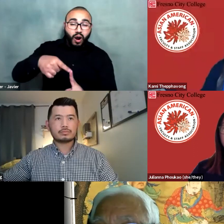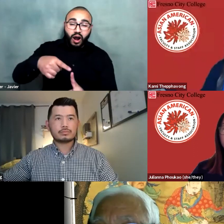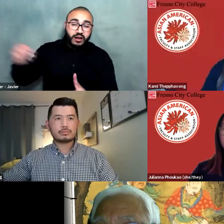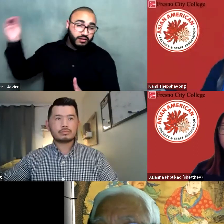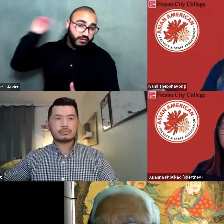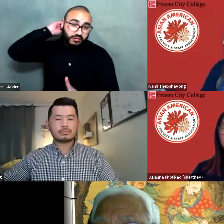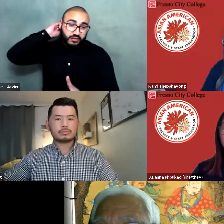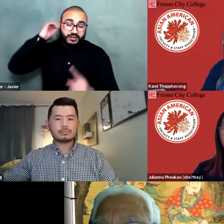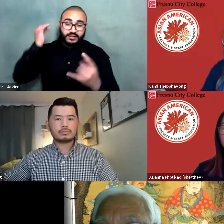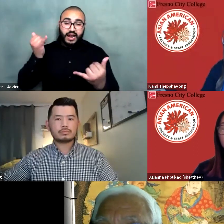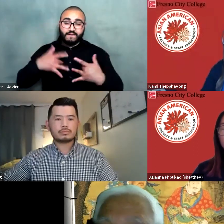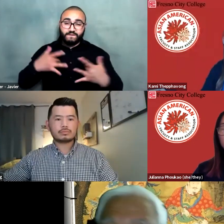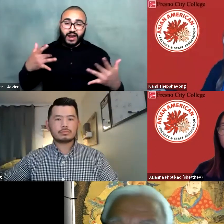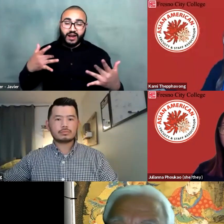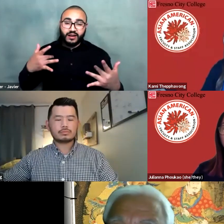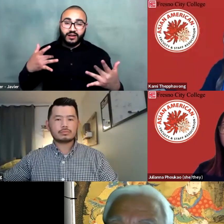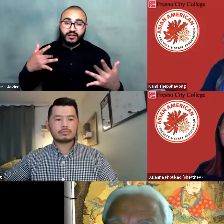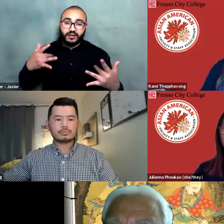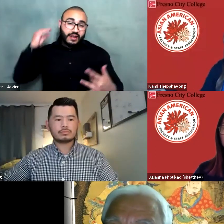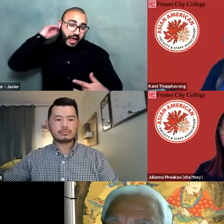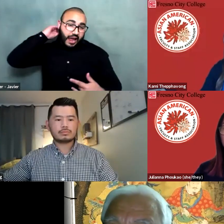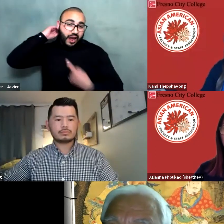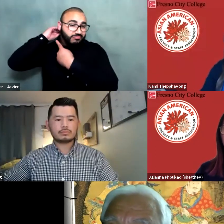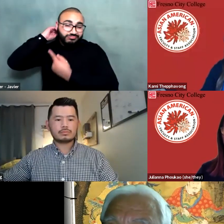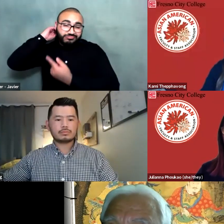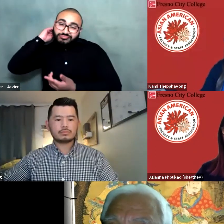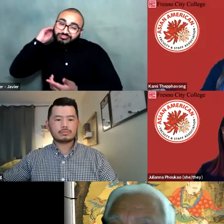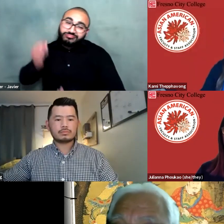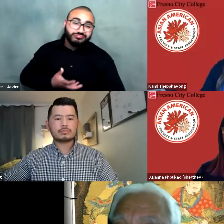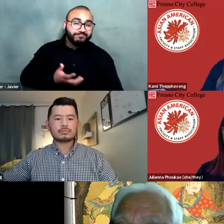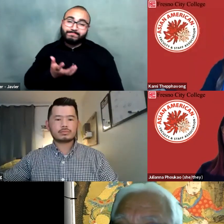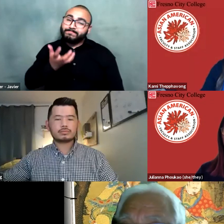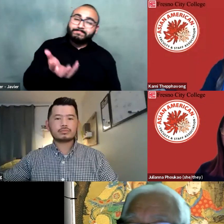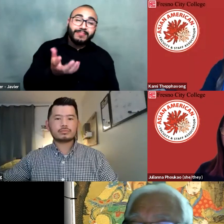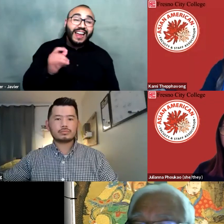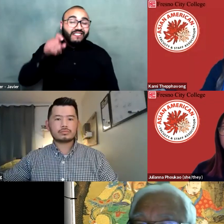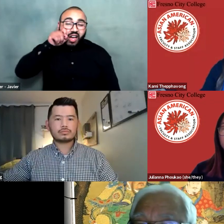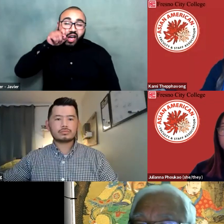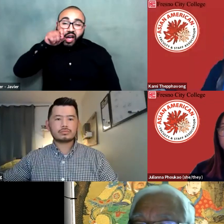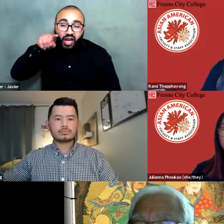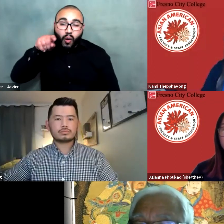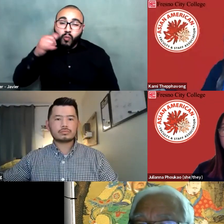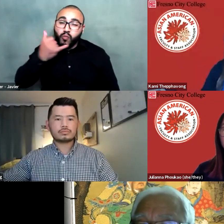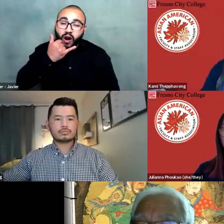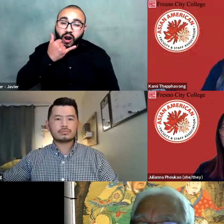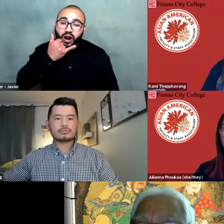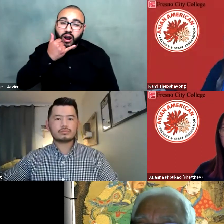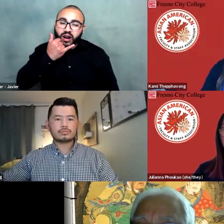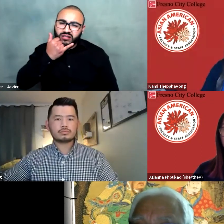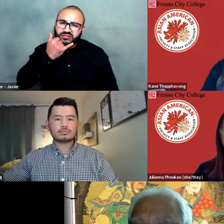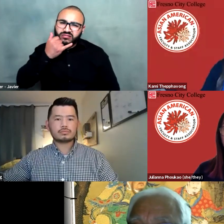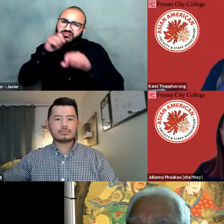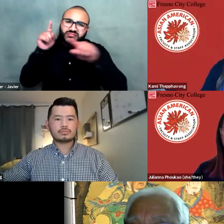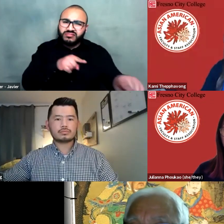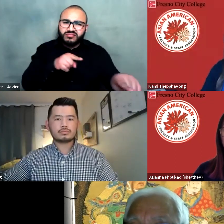that you stand up or speak when you see something is wrong, regardless of your race or your background, especially my